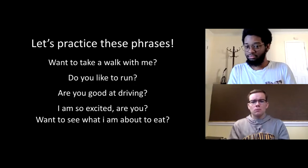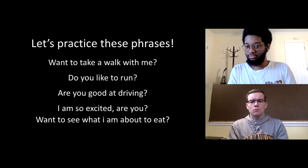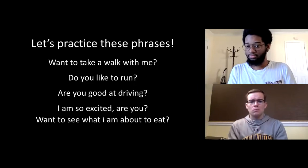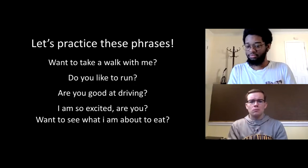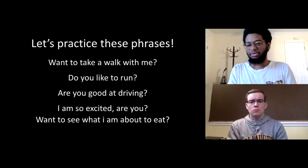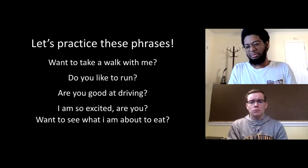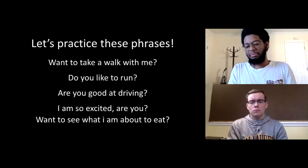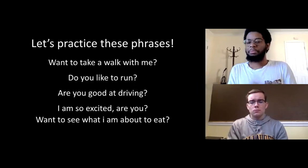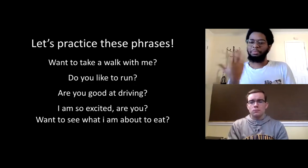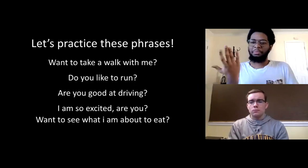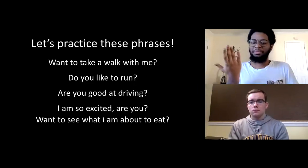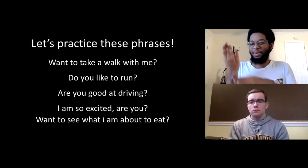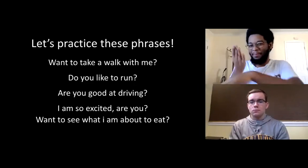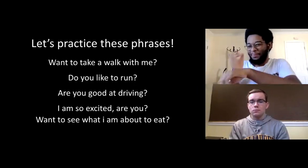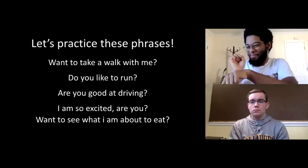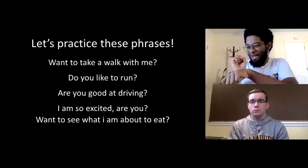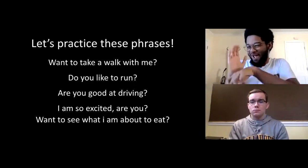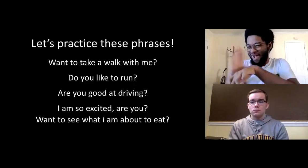Are you good at driving?